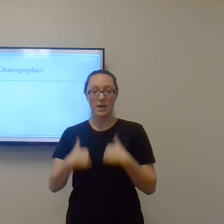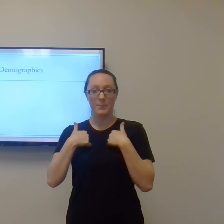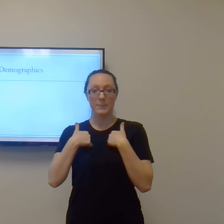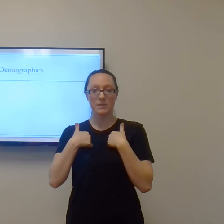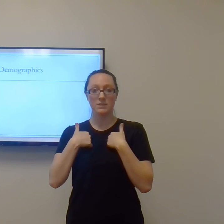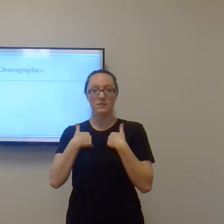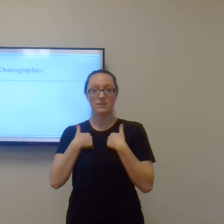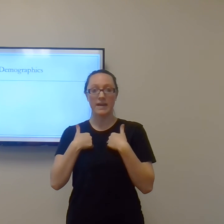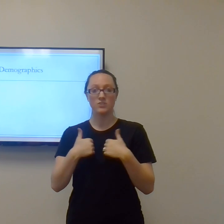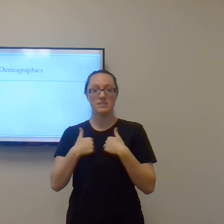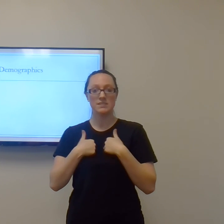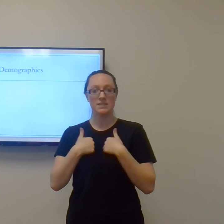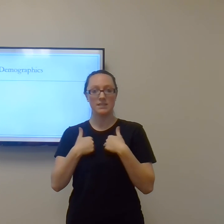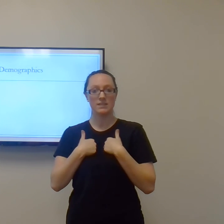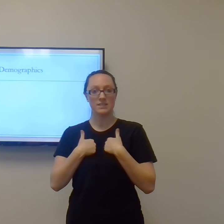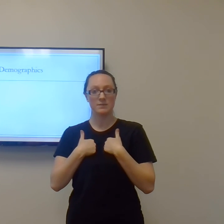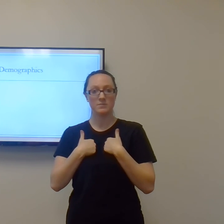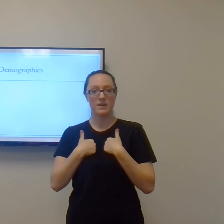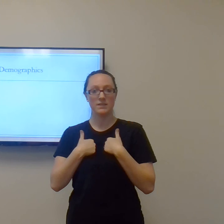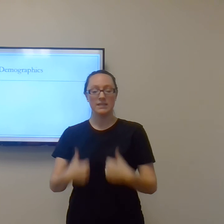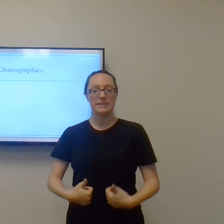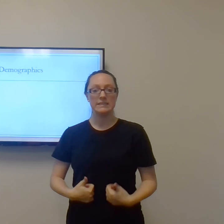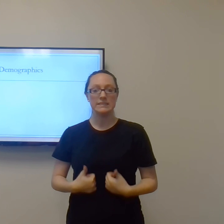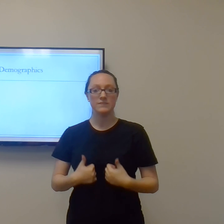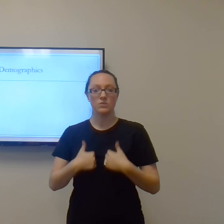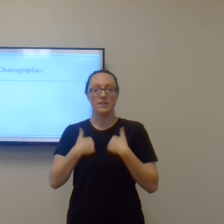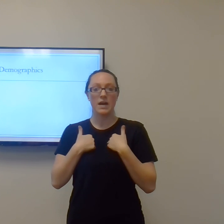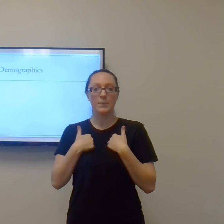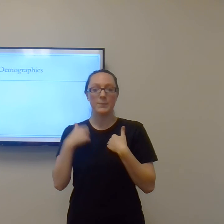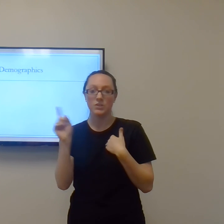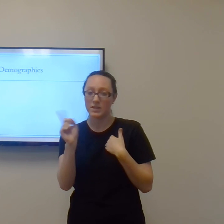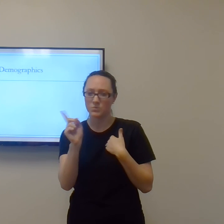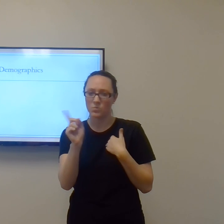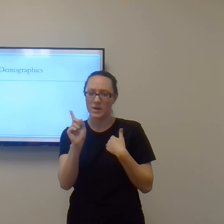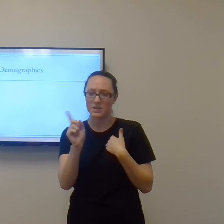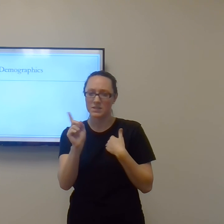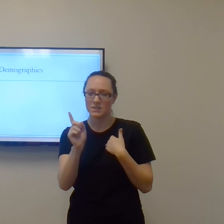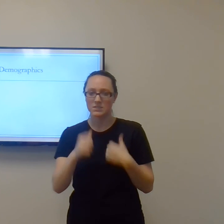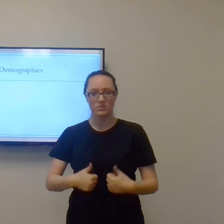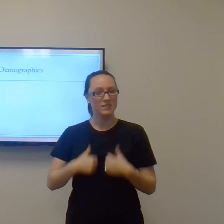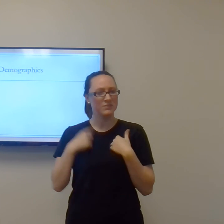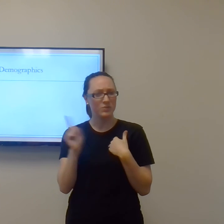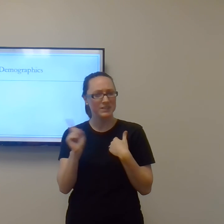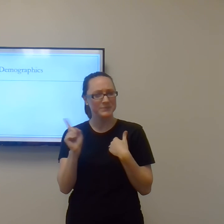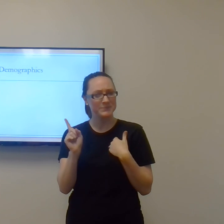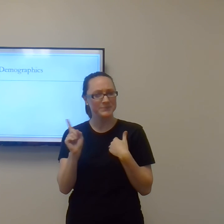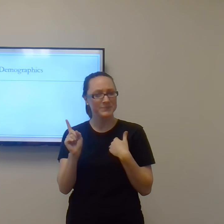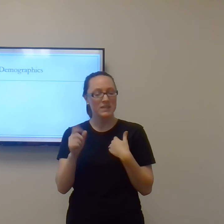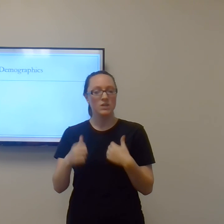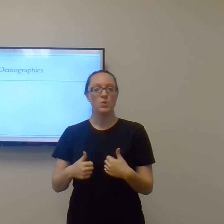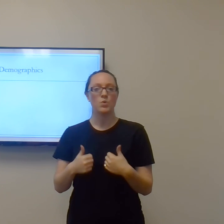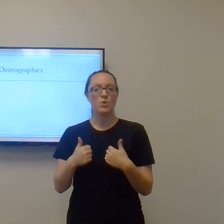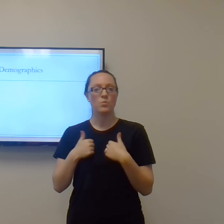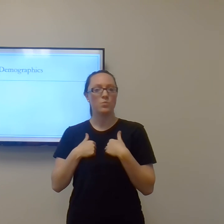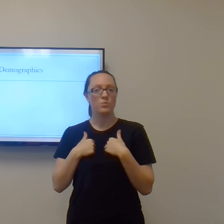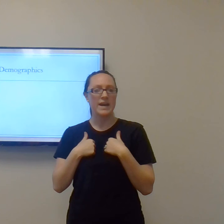up. Address is hitting in the same spot. Live is going up, and you ask where. So live where, or